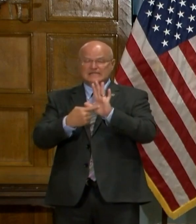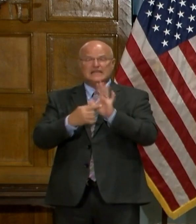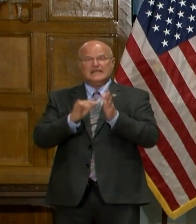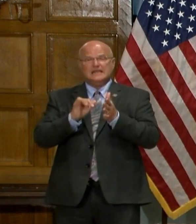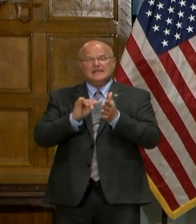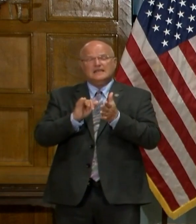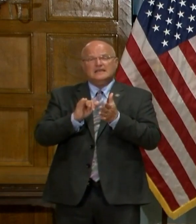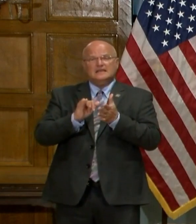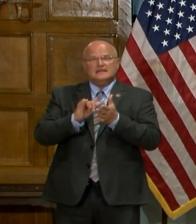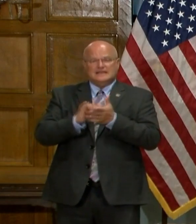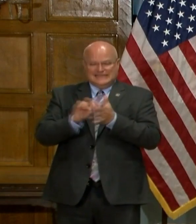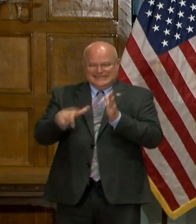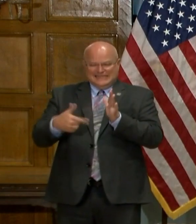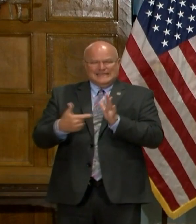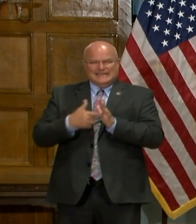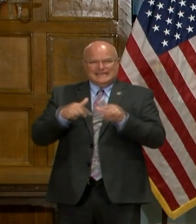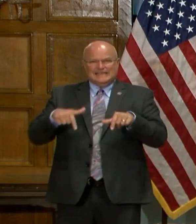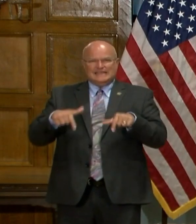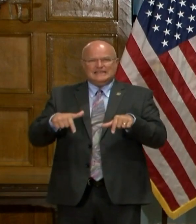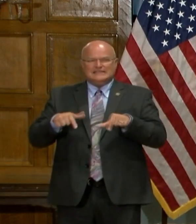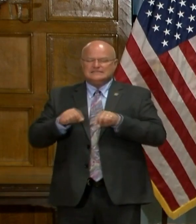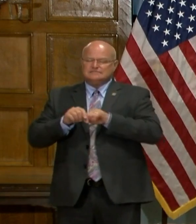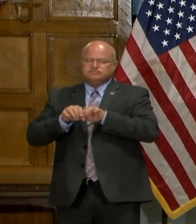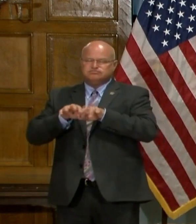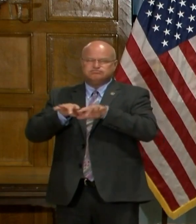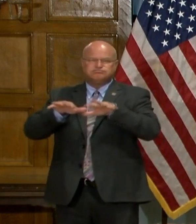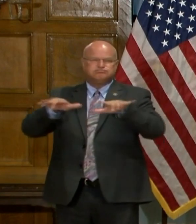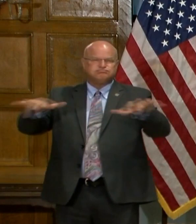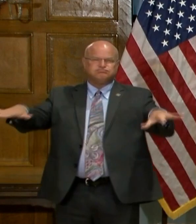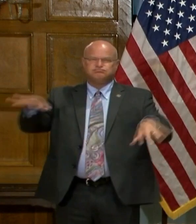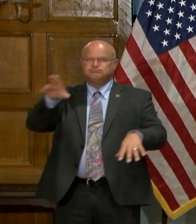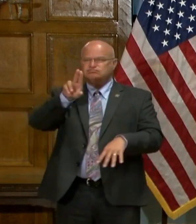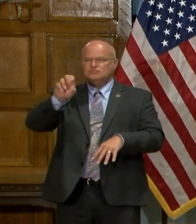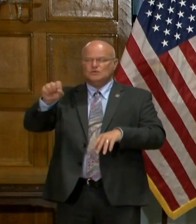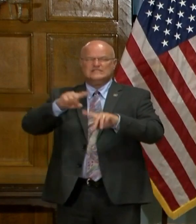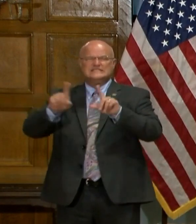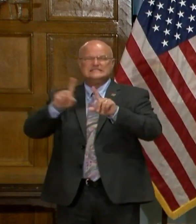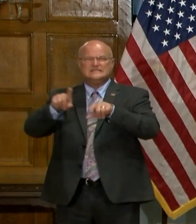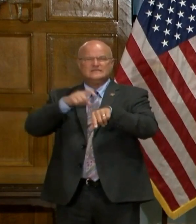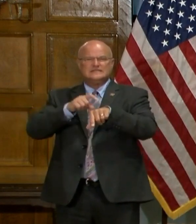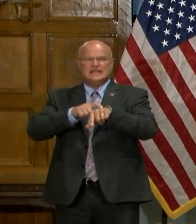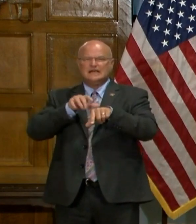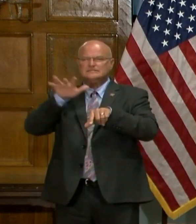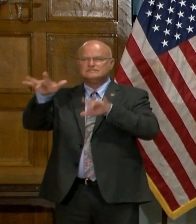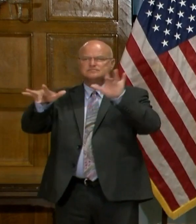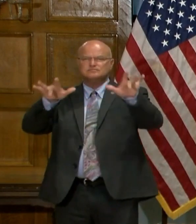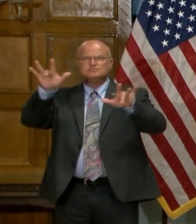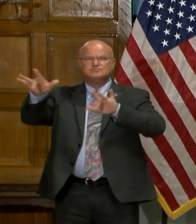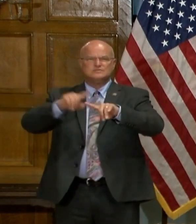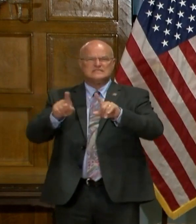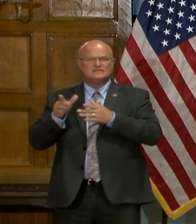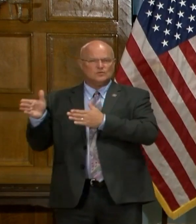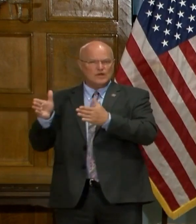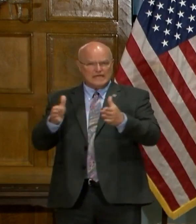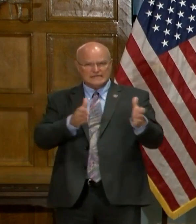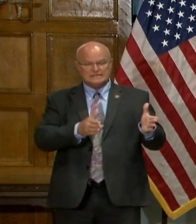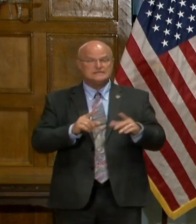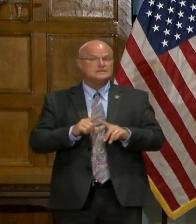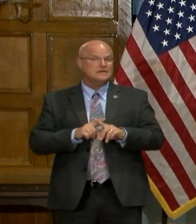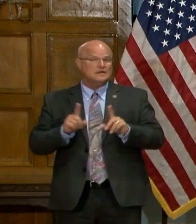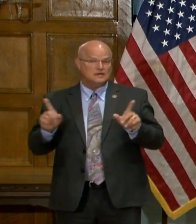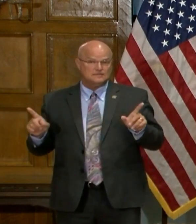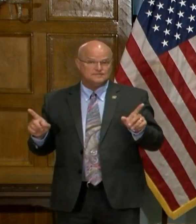that, this is flowing across the United States at different times and in different ways,